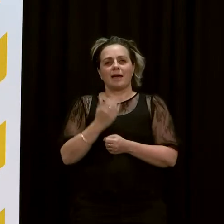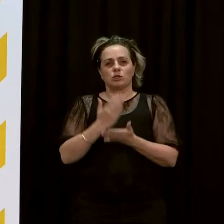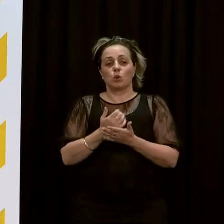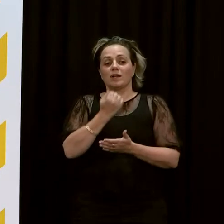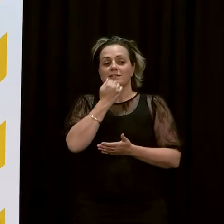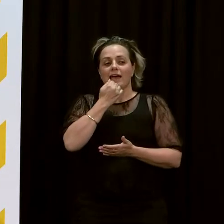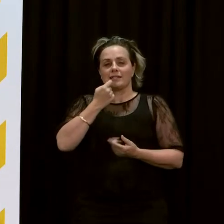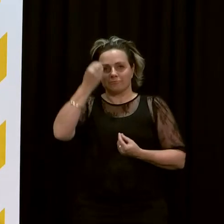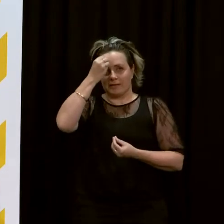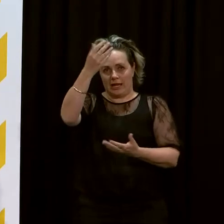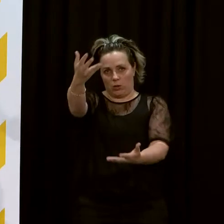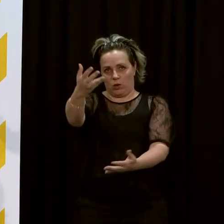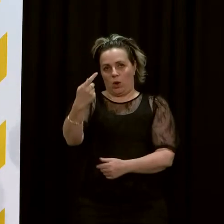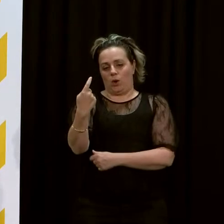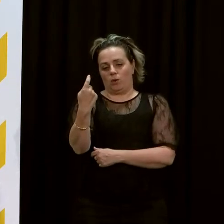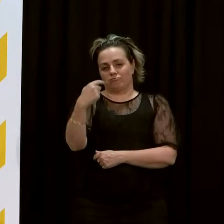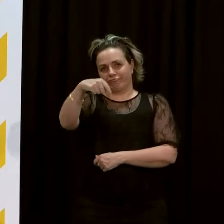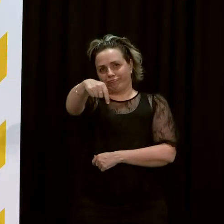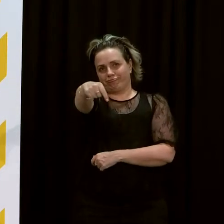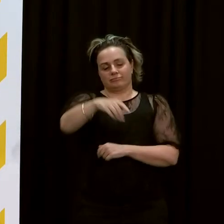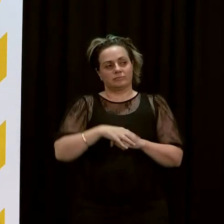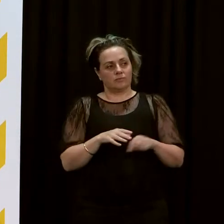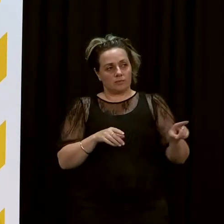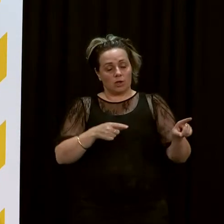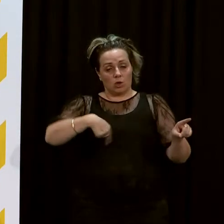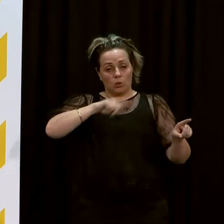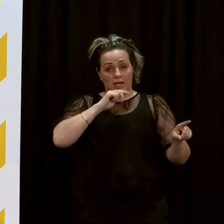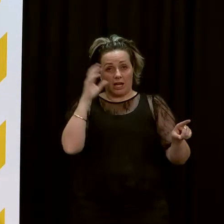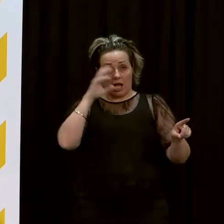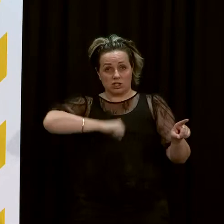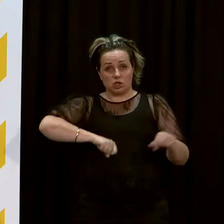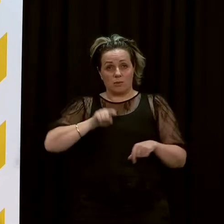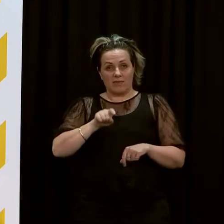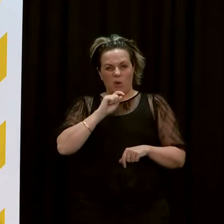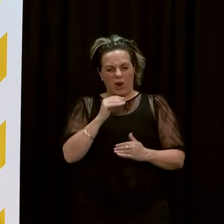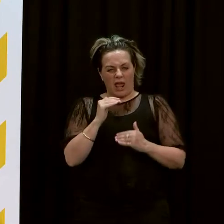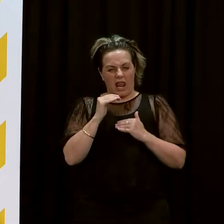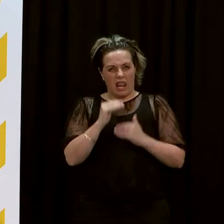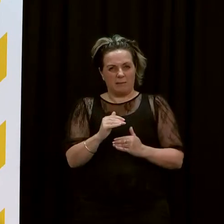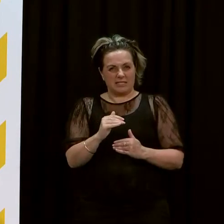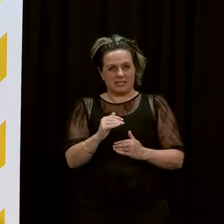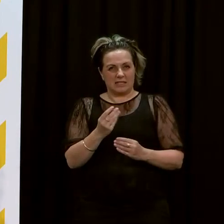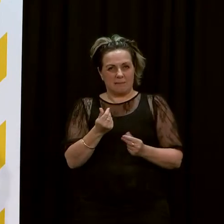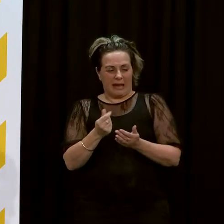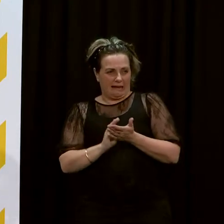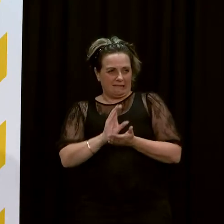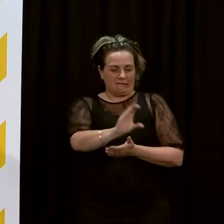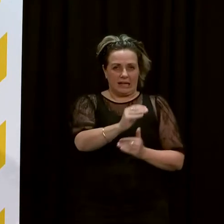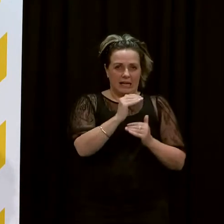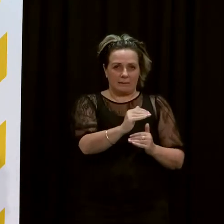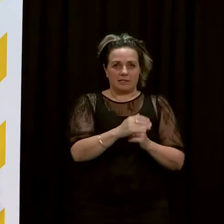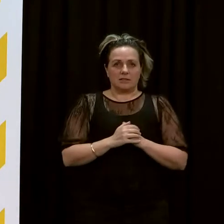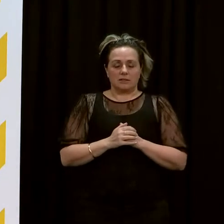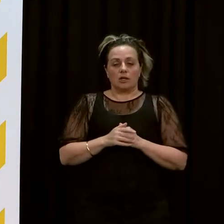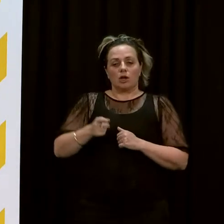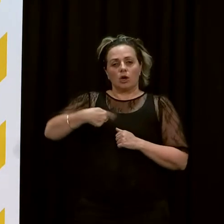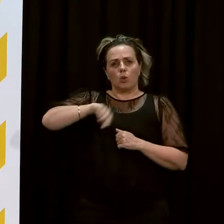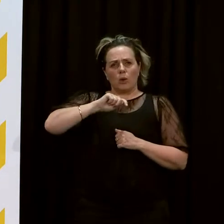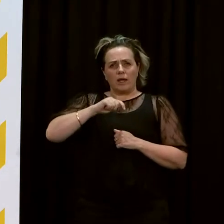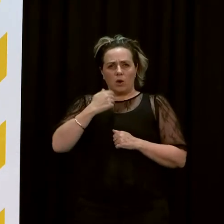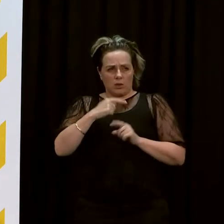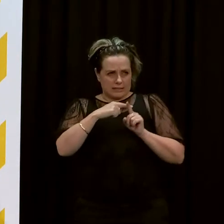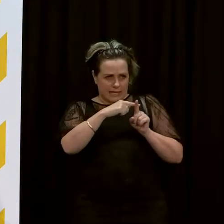and communicate them to you. We assume that will be a fairly limited amount of financial support? You can assume that we continue to be quite